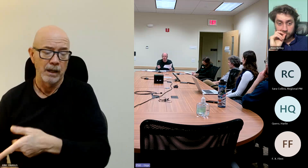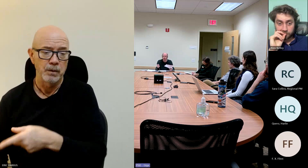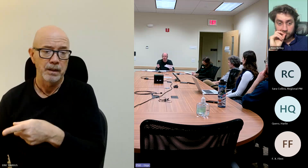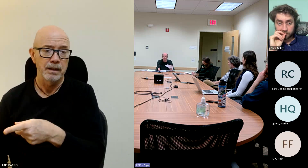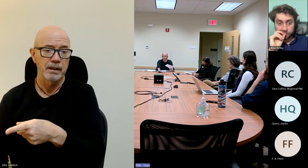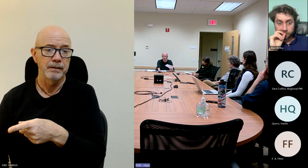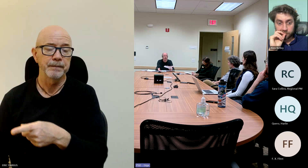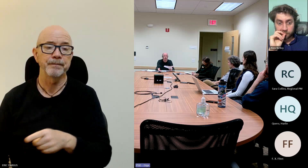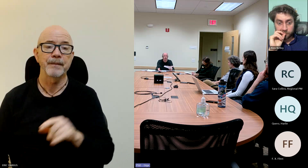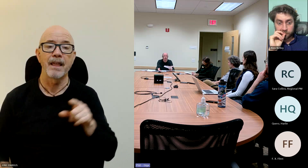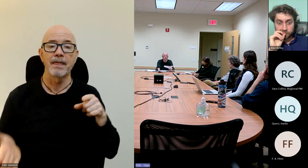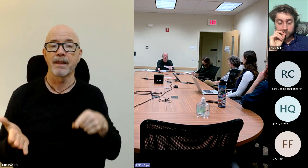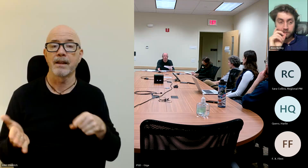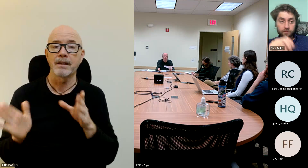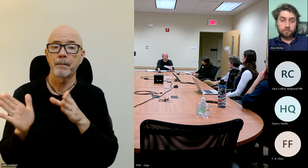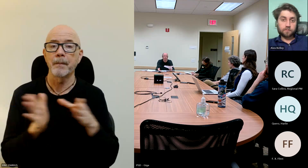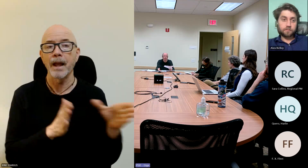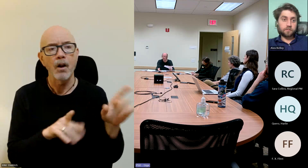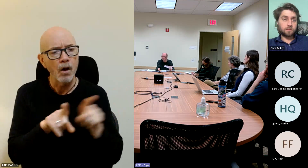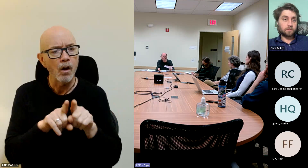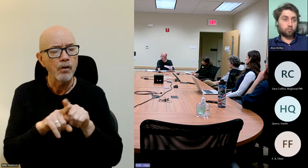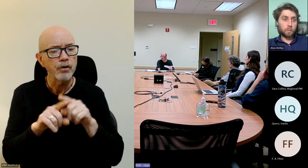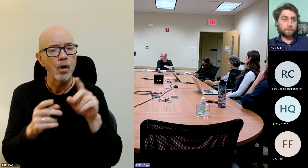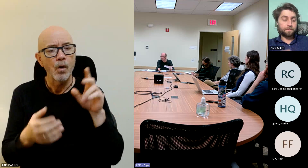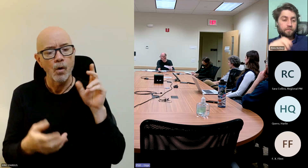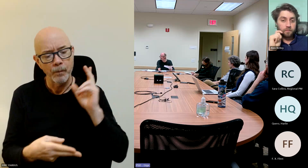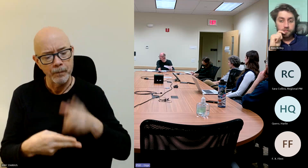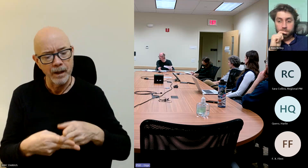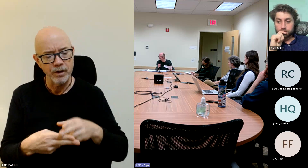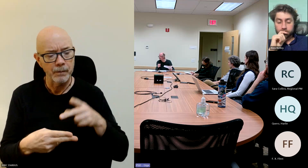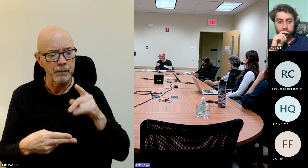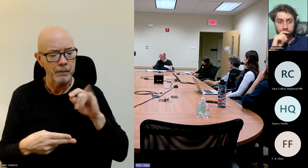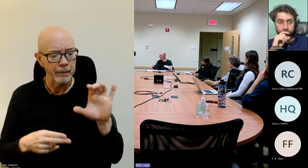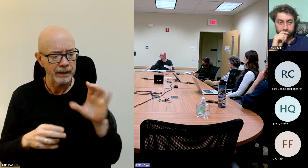this plan refers to the public safety